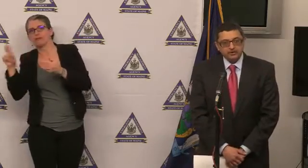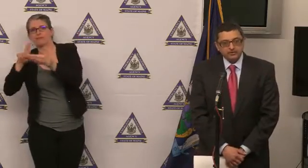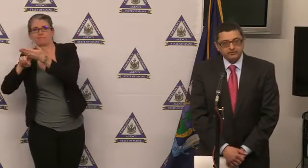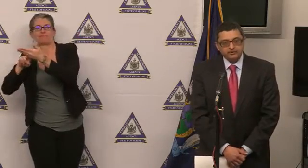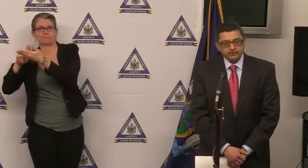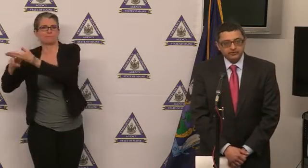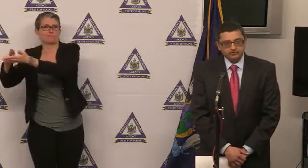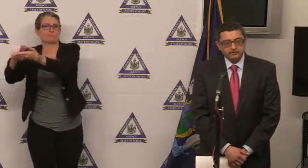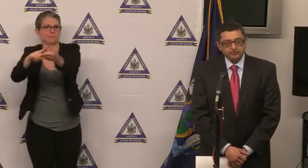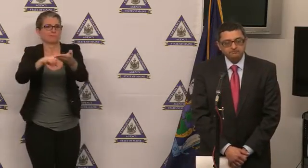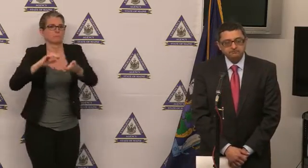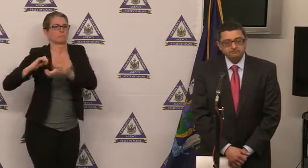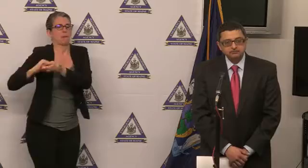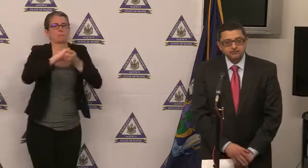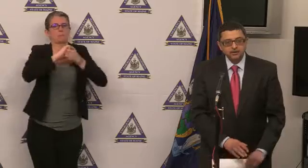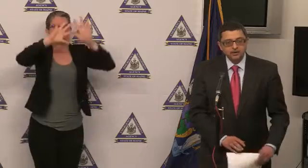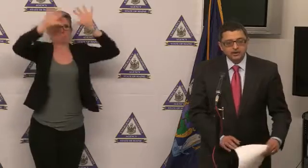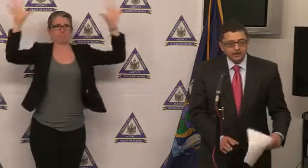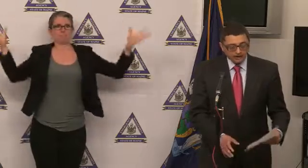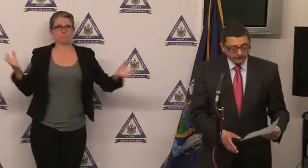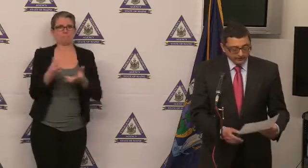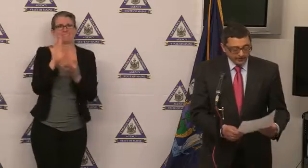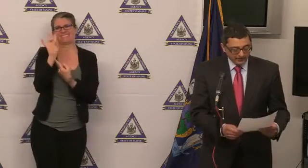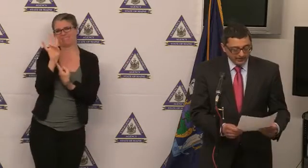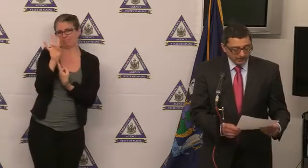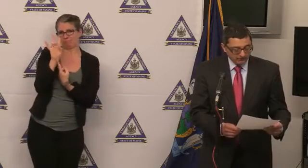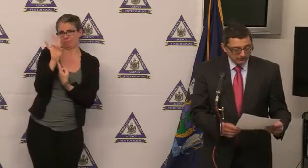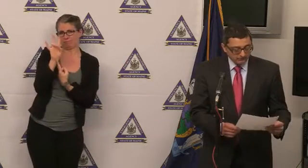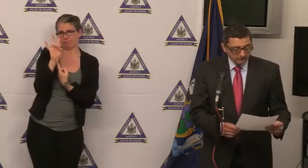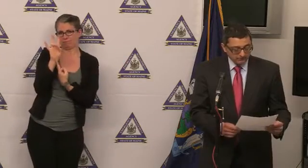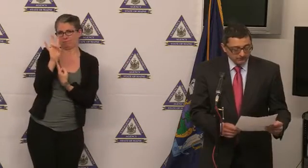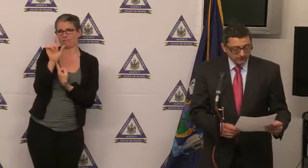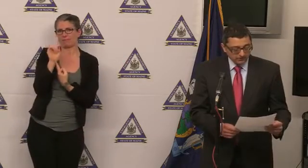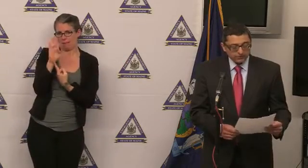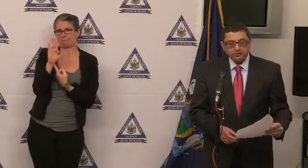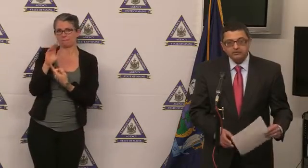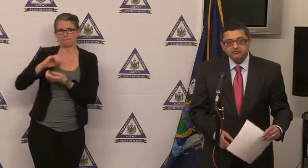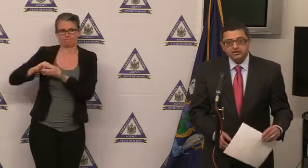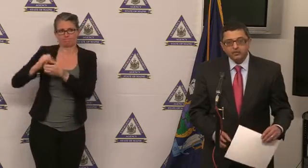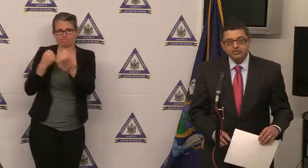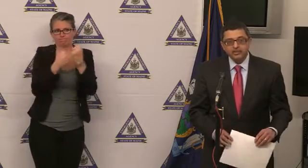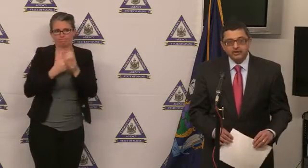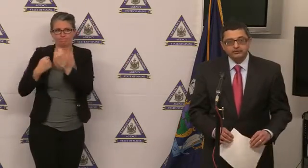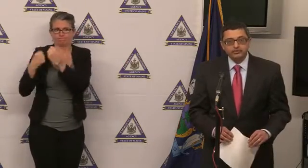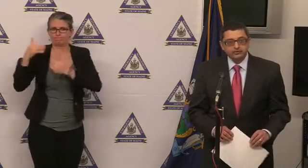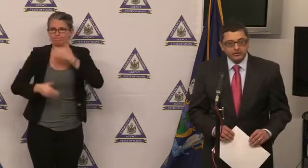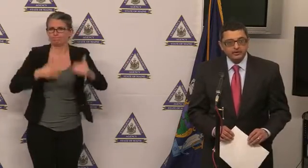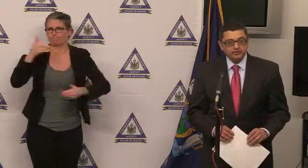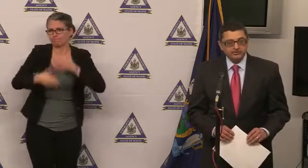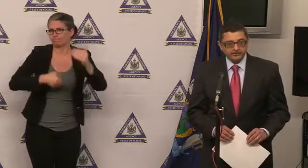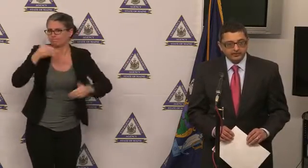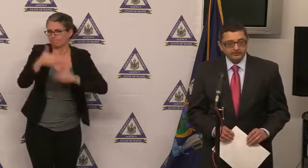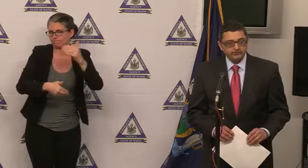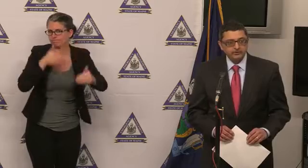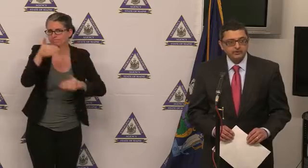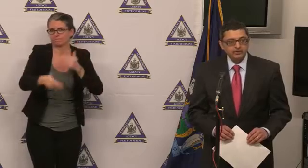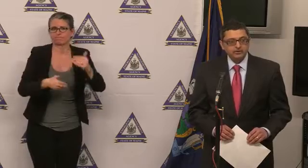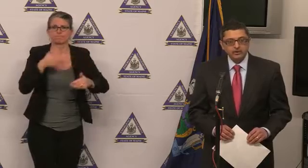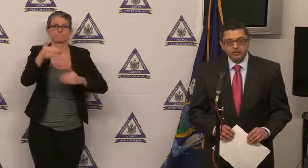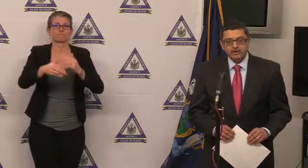topic that we discussed yesterday. As of right now, there are roughly 1,300